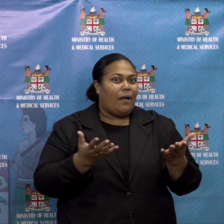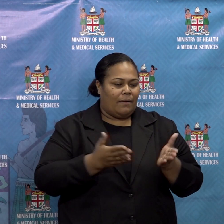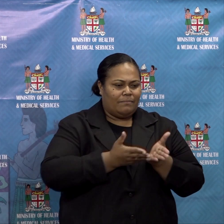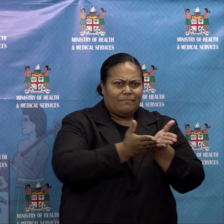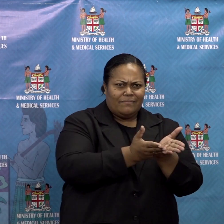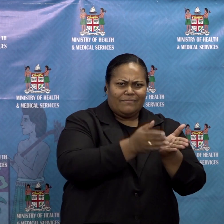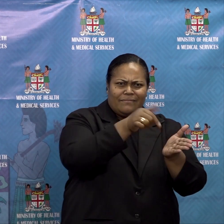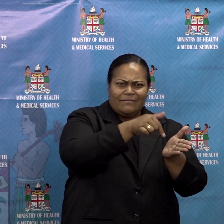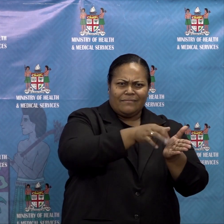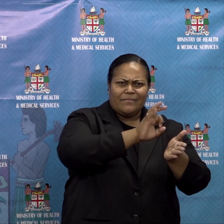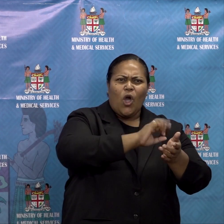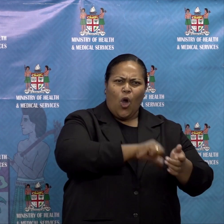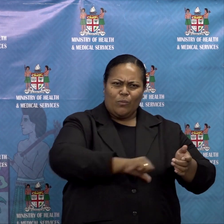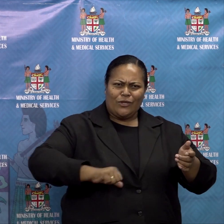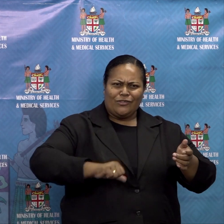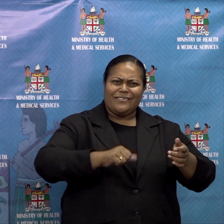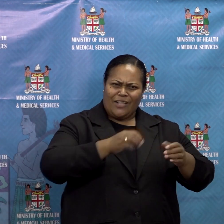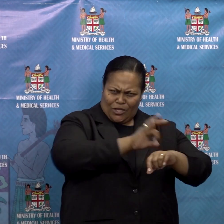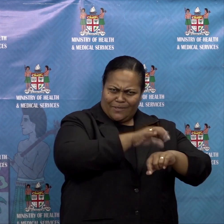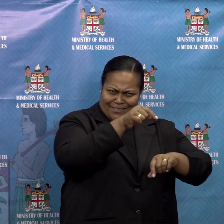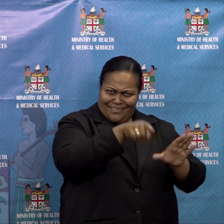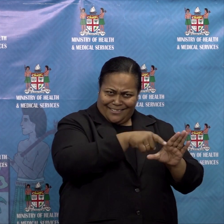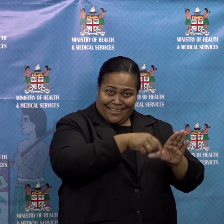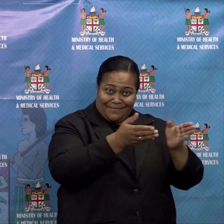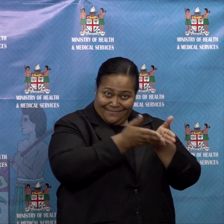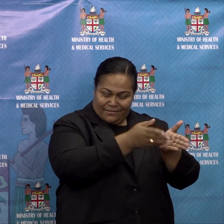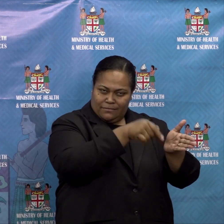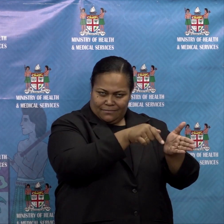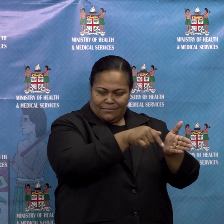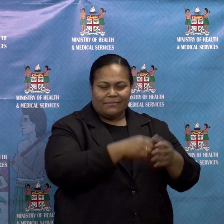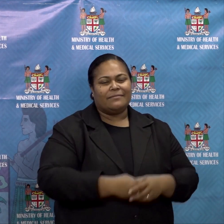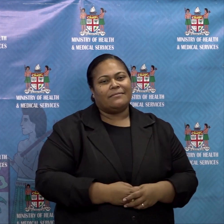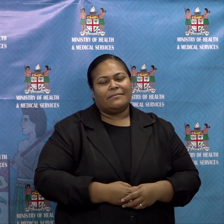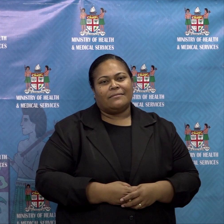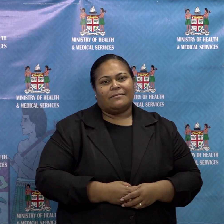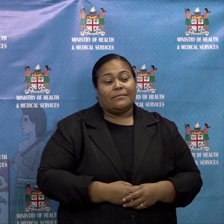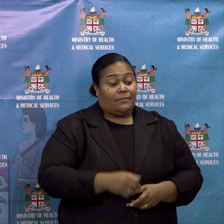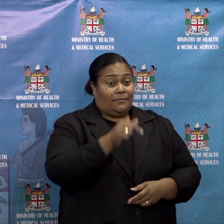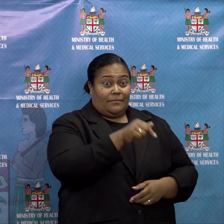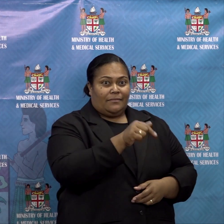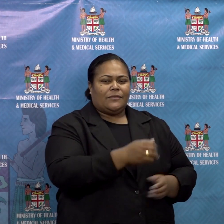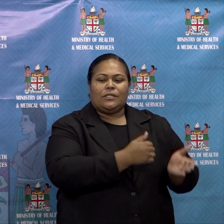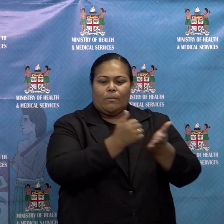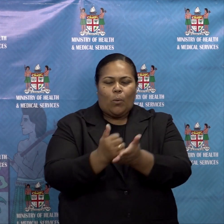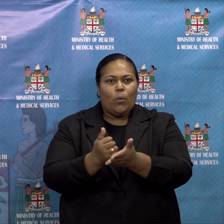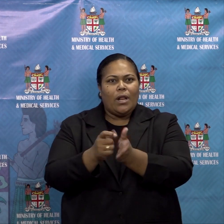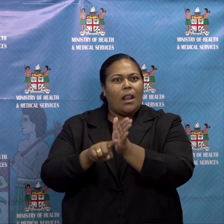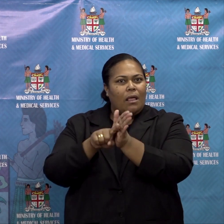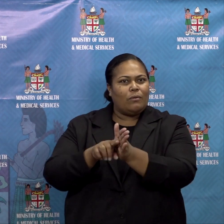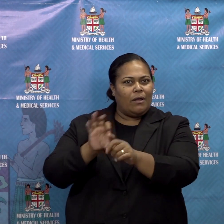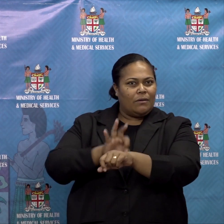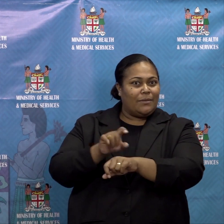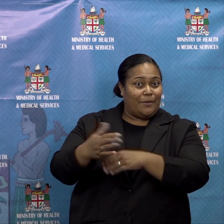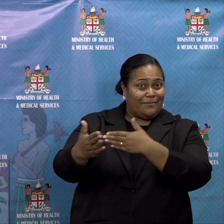Vevueti hospital ship. Currently, the FEMAT hospital is now supporting Lautoka Hospital. As I've